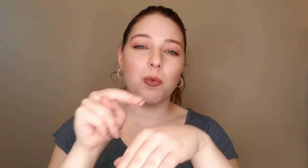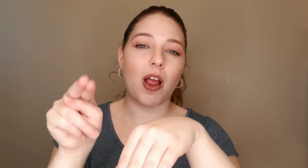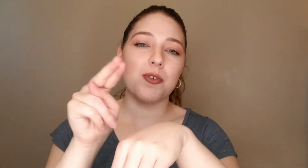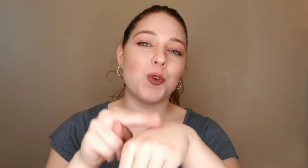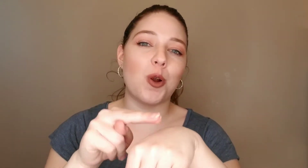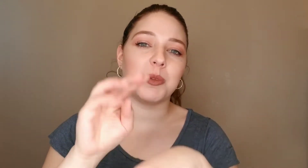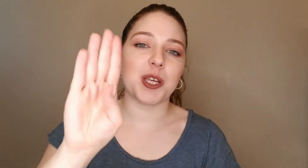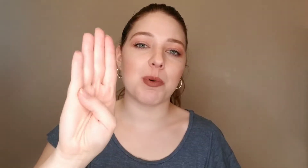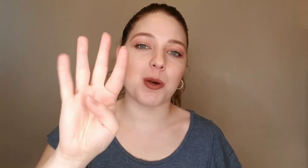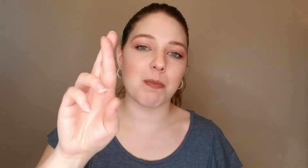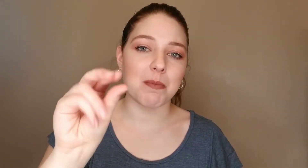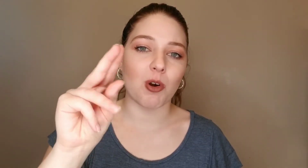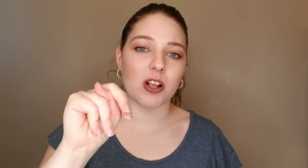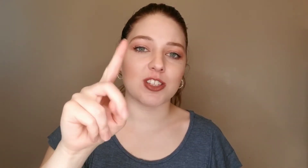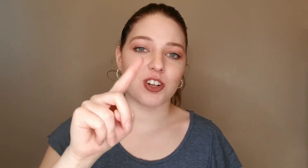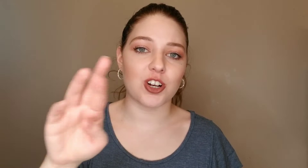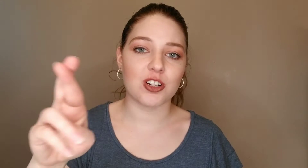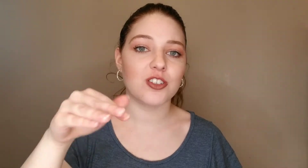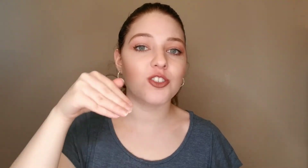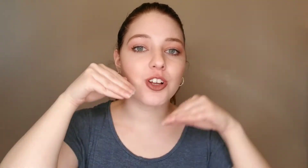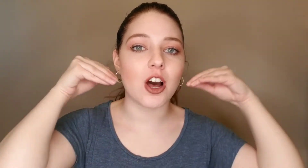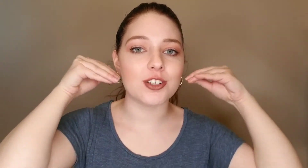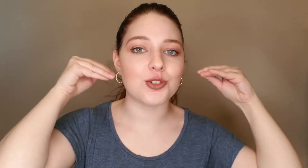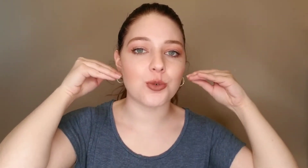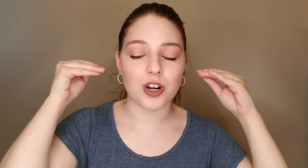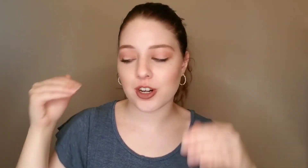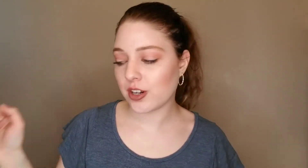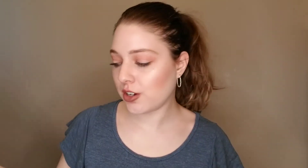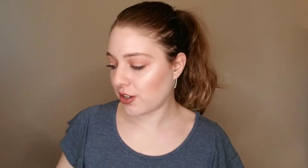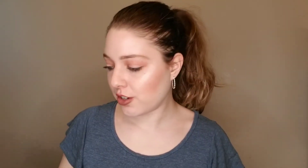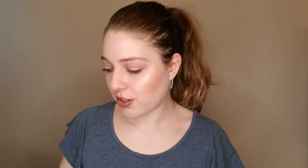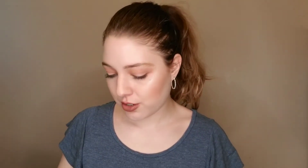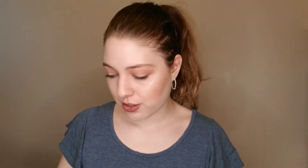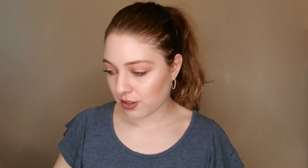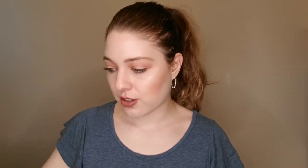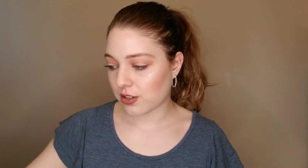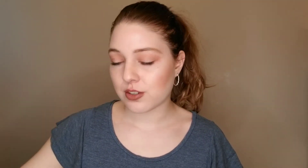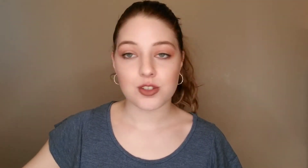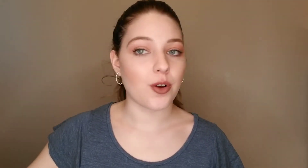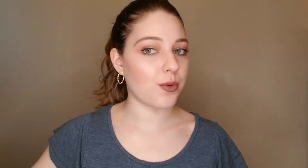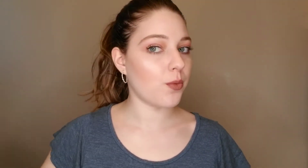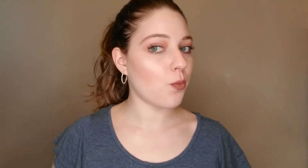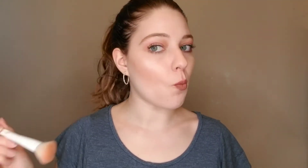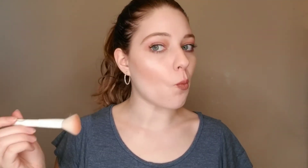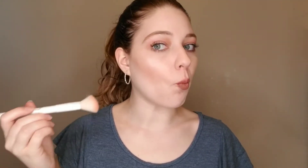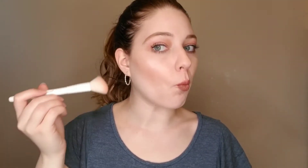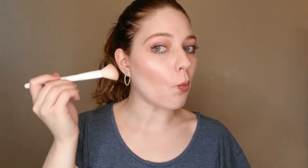I'd normally put my bronzer to contour. So